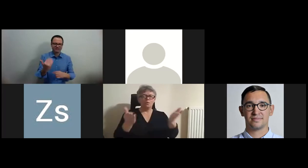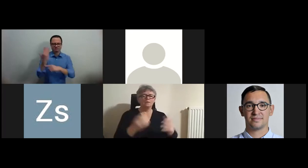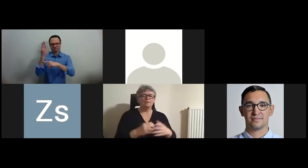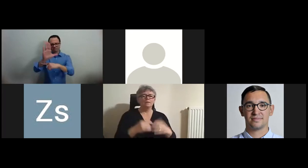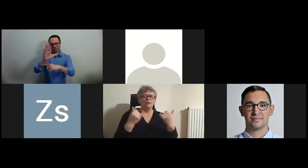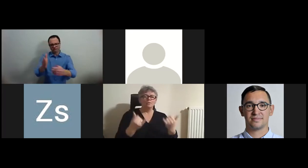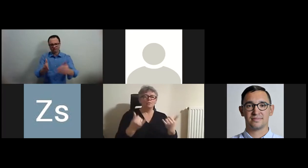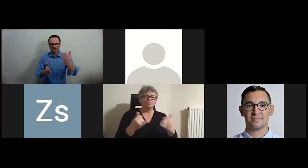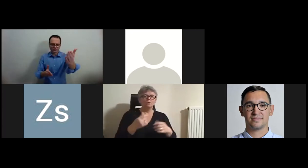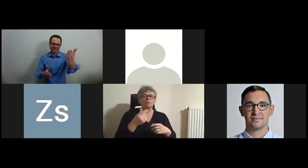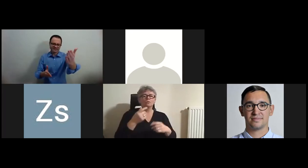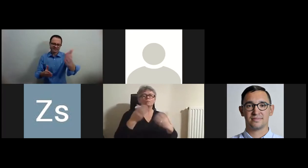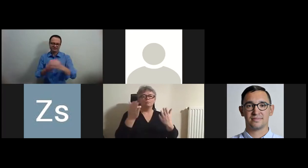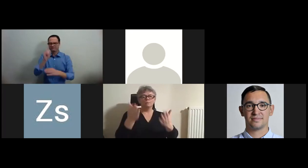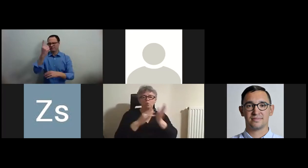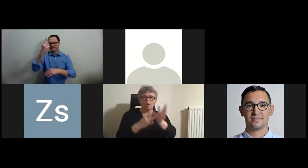We've had several presenters.